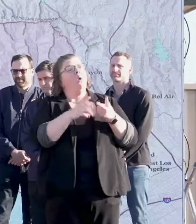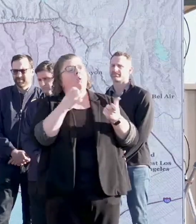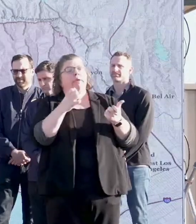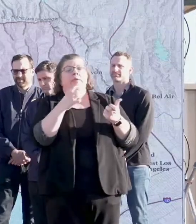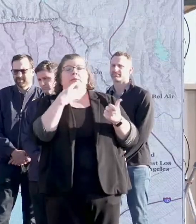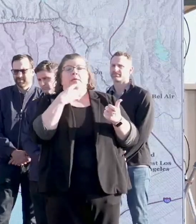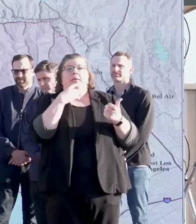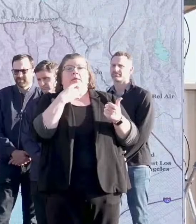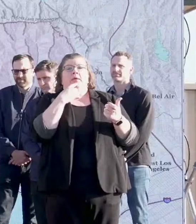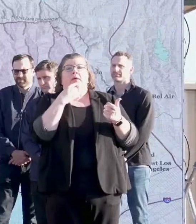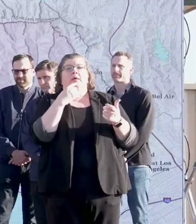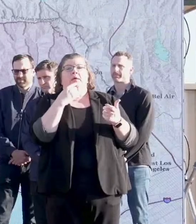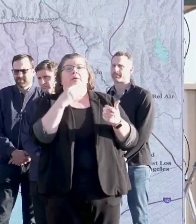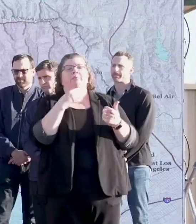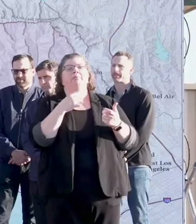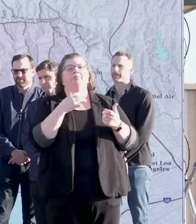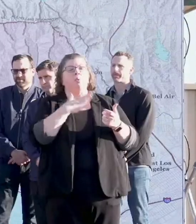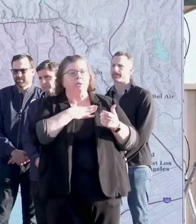great